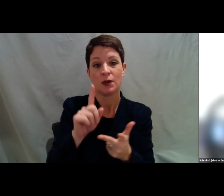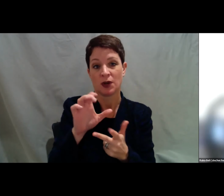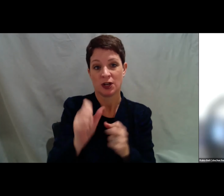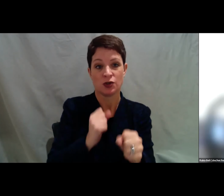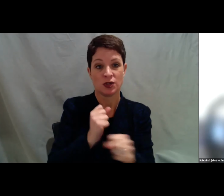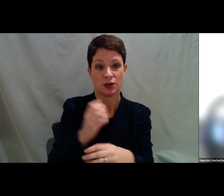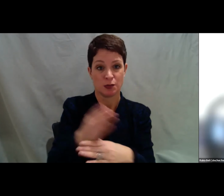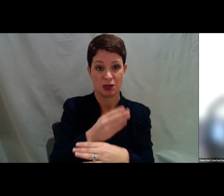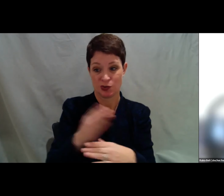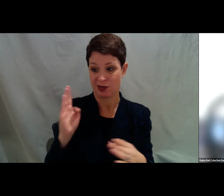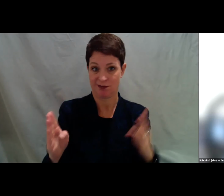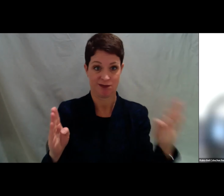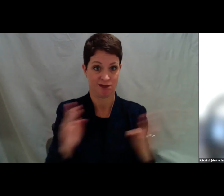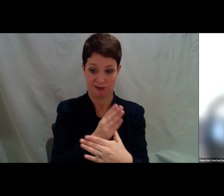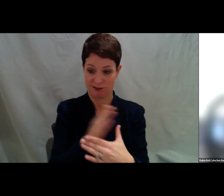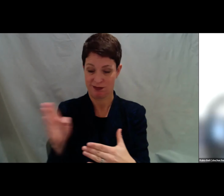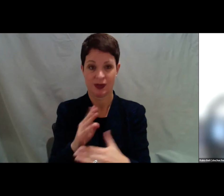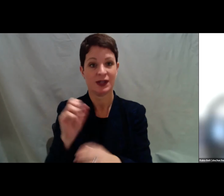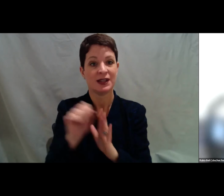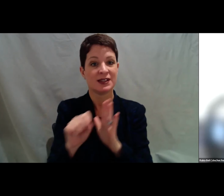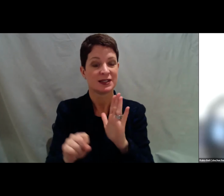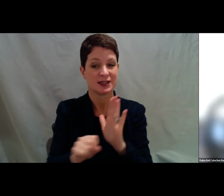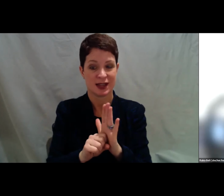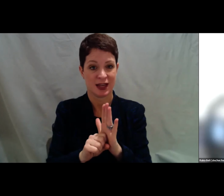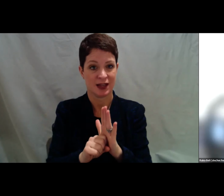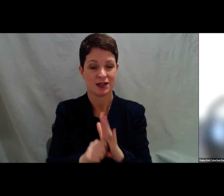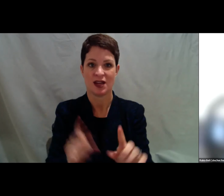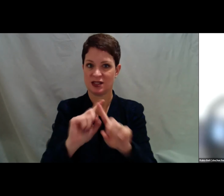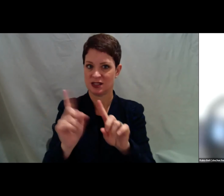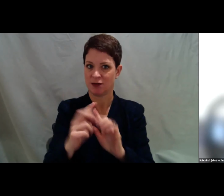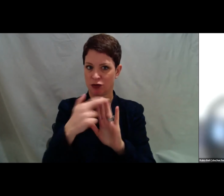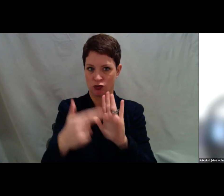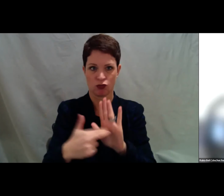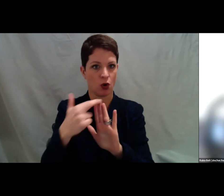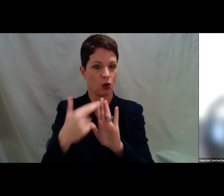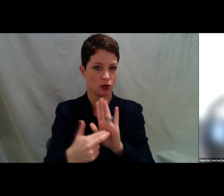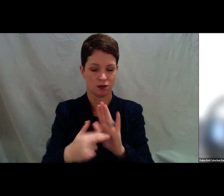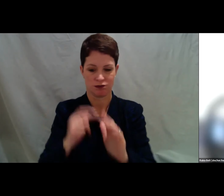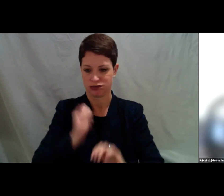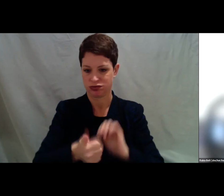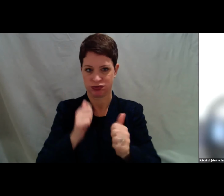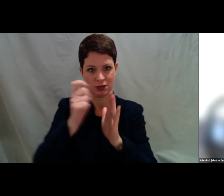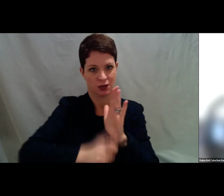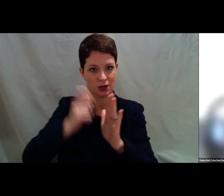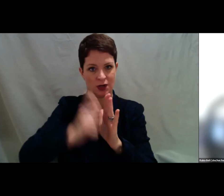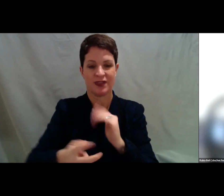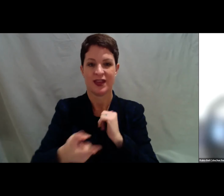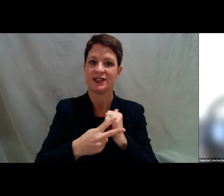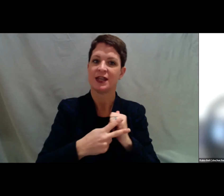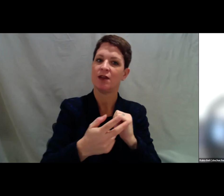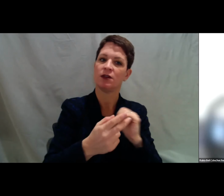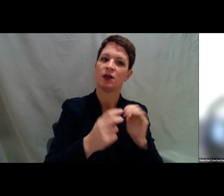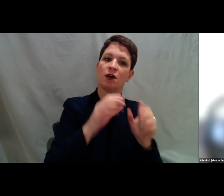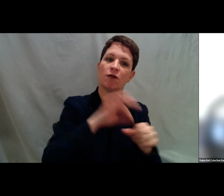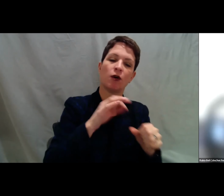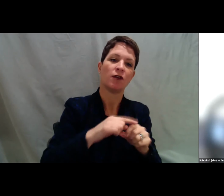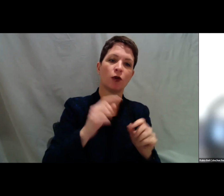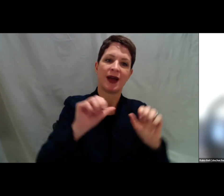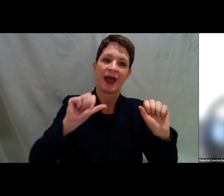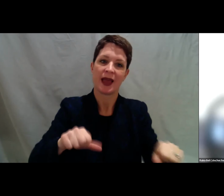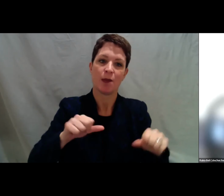these milestones, states built a regime of rules that reserved voting for able-minded adults.